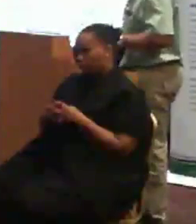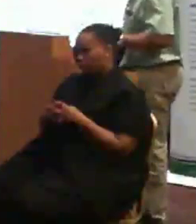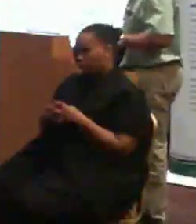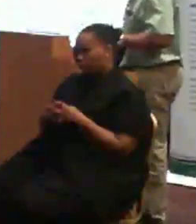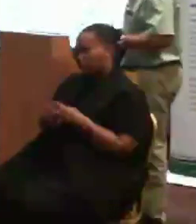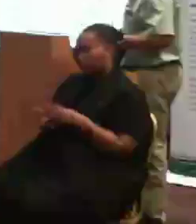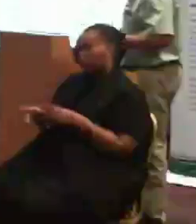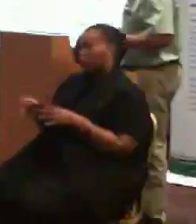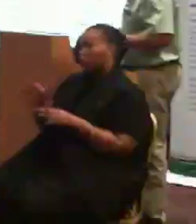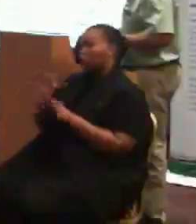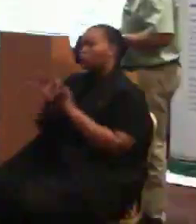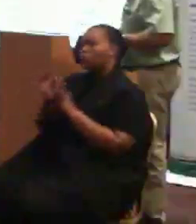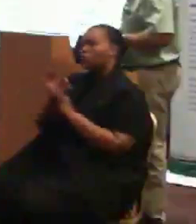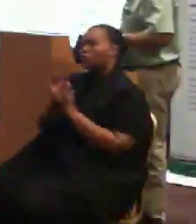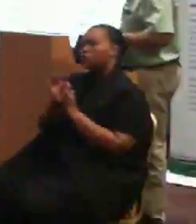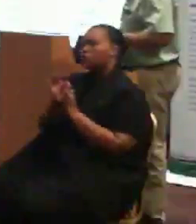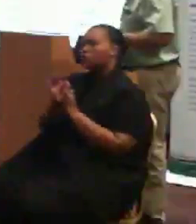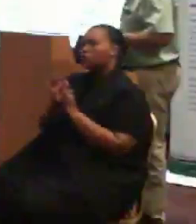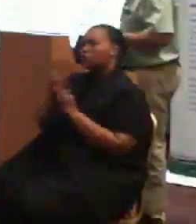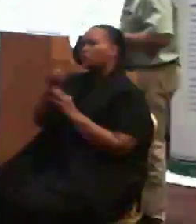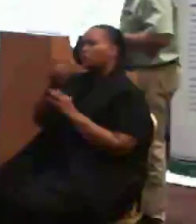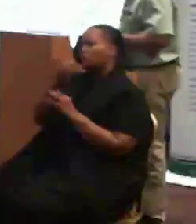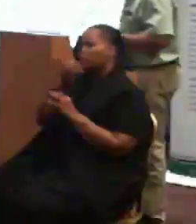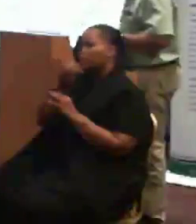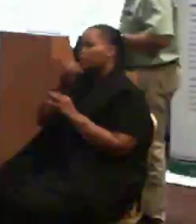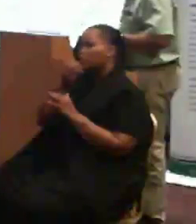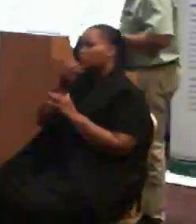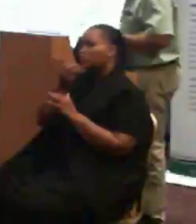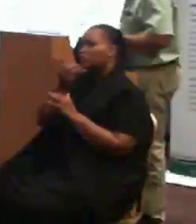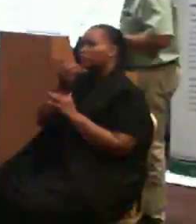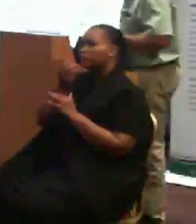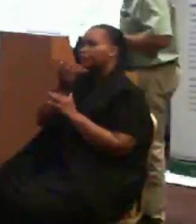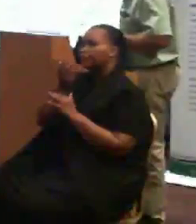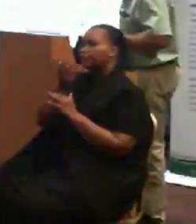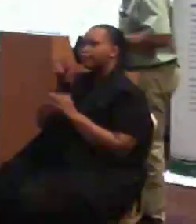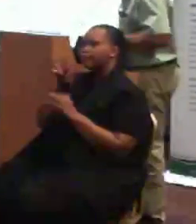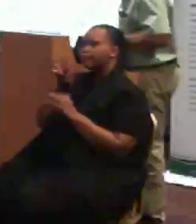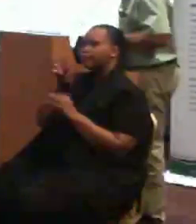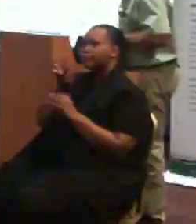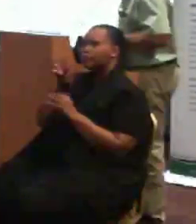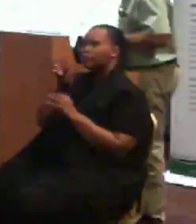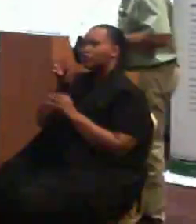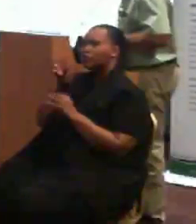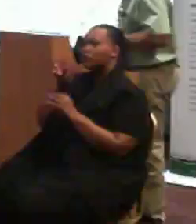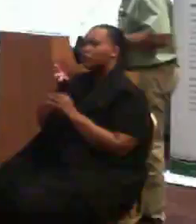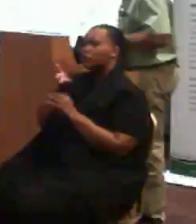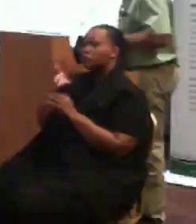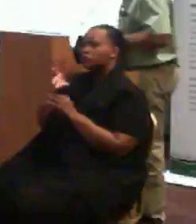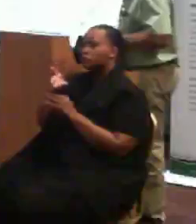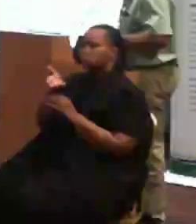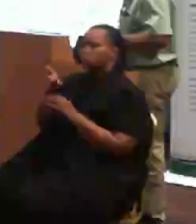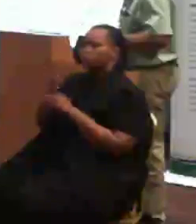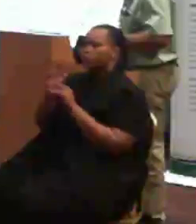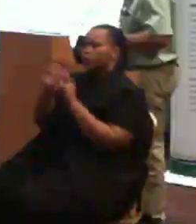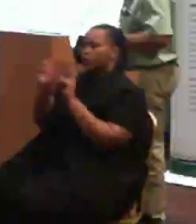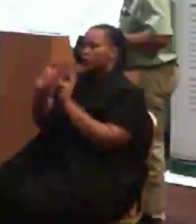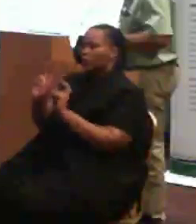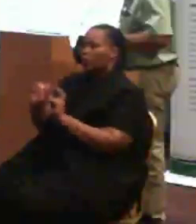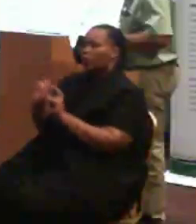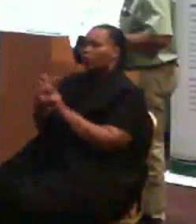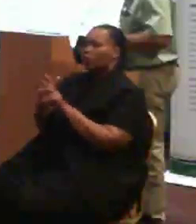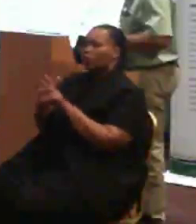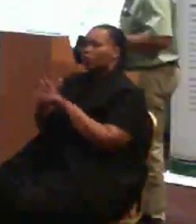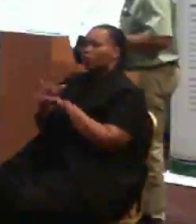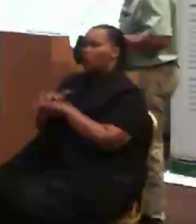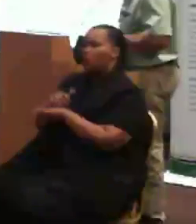you talk about food security and Eskom and your agriculture.